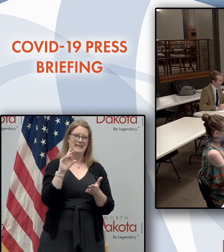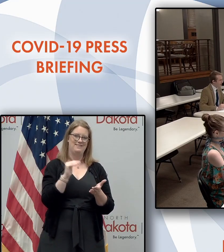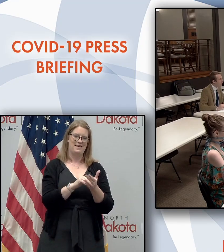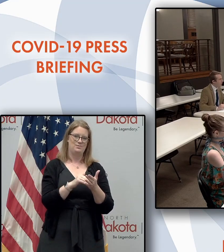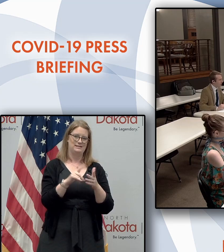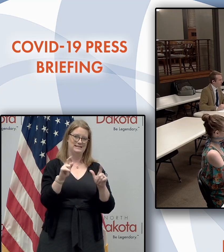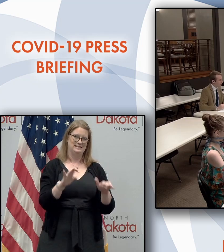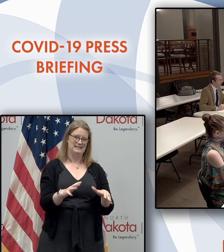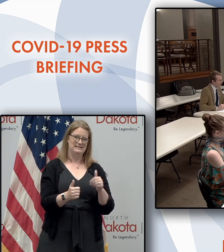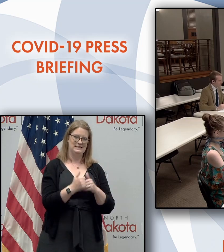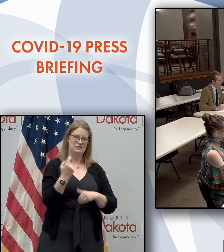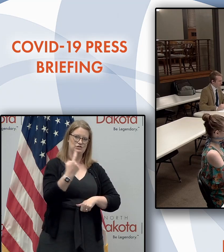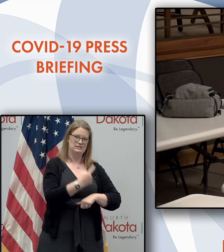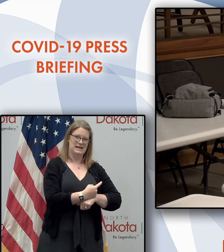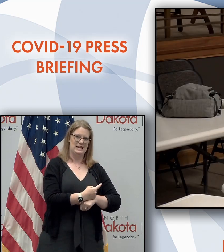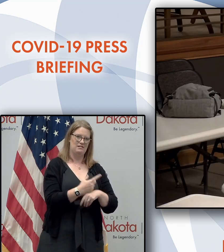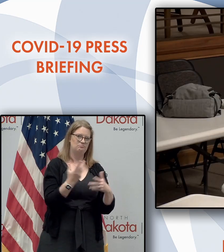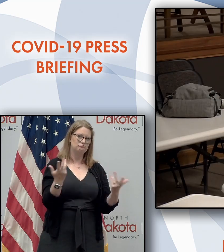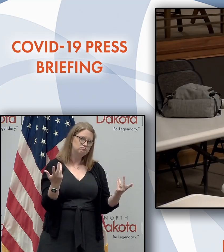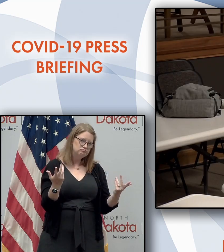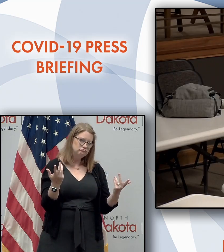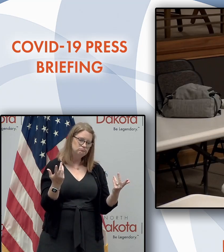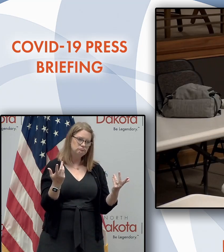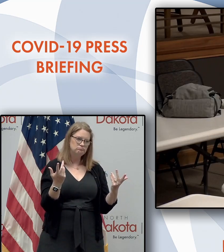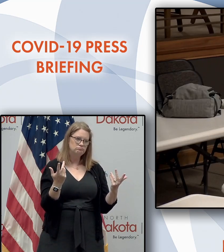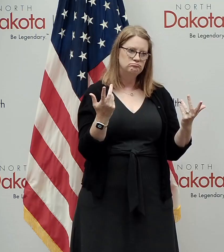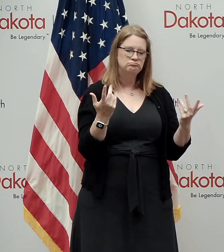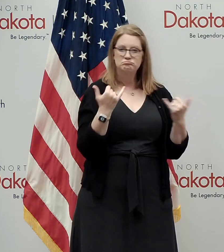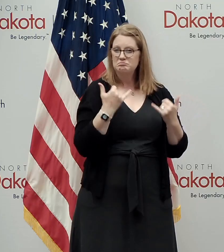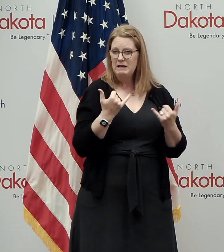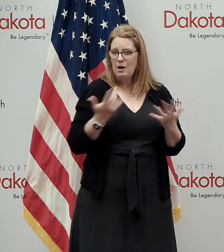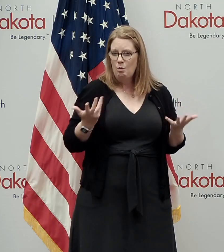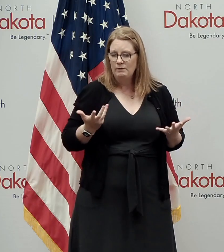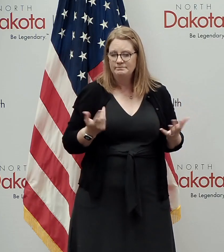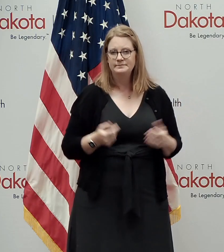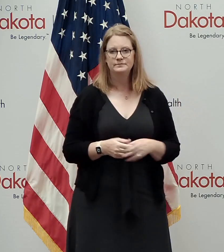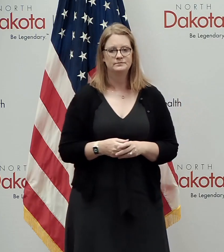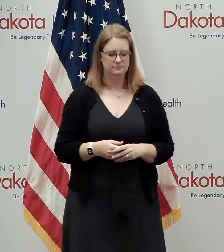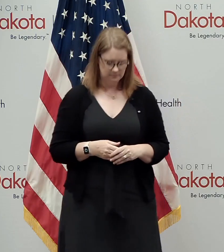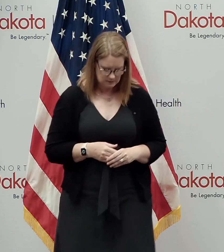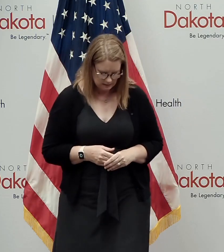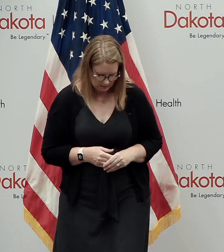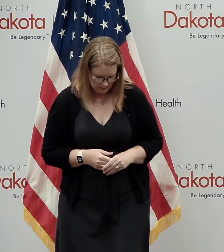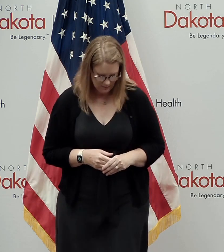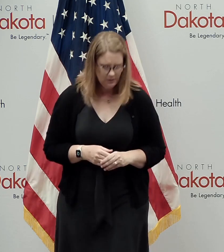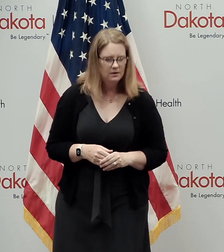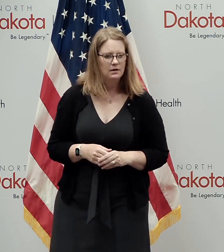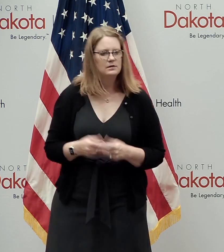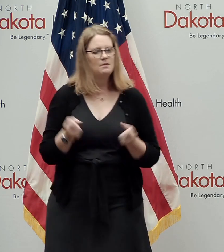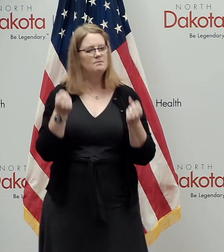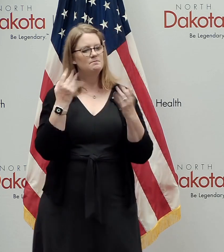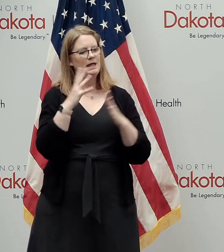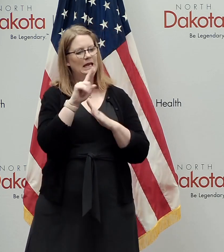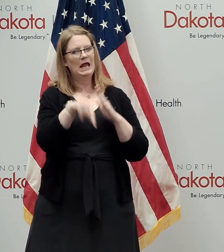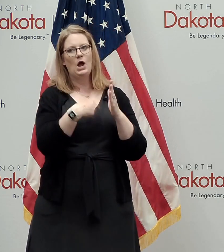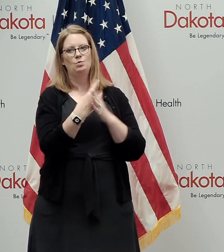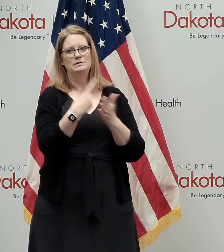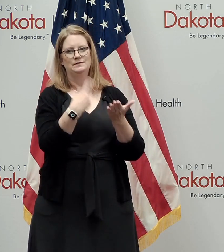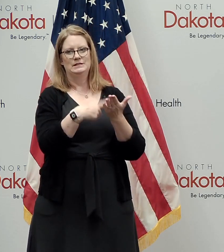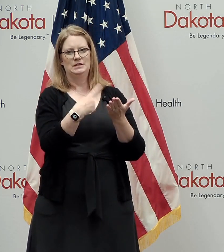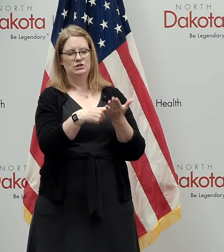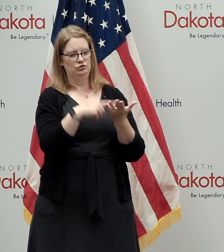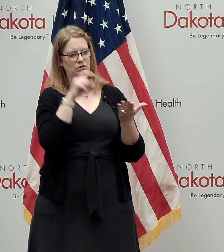tests per day. Wondering what the latest on those efforts are. Well, we had many hours of discussion about this